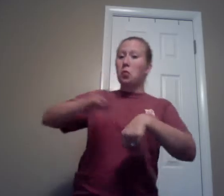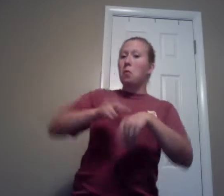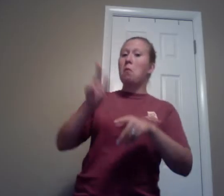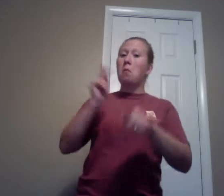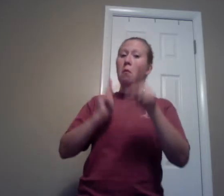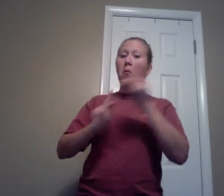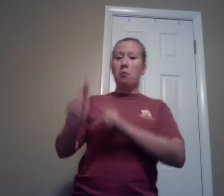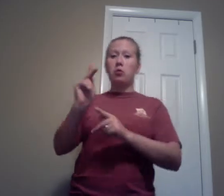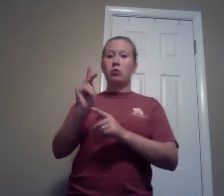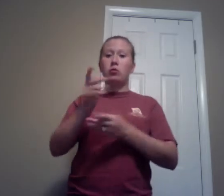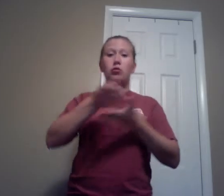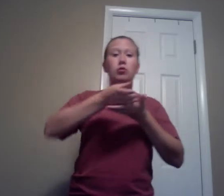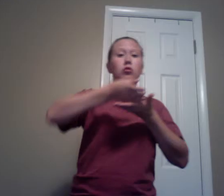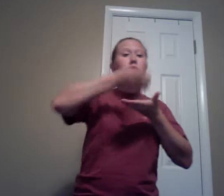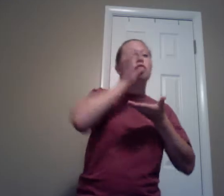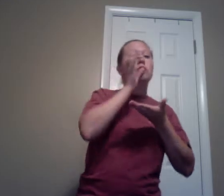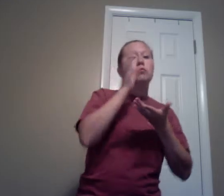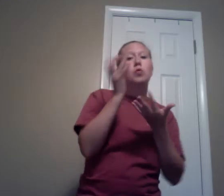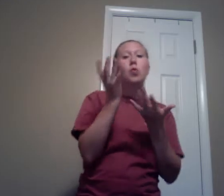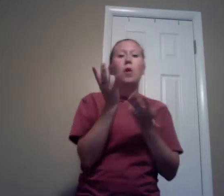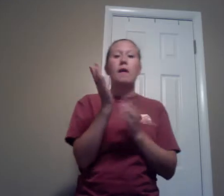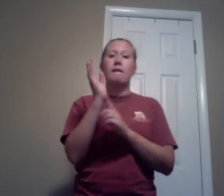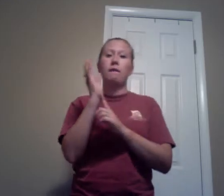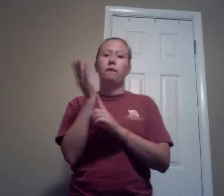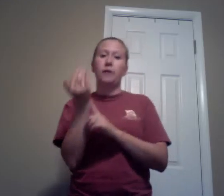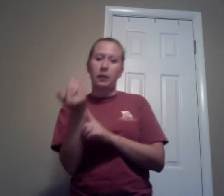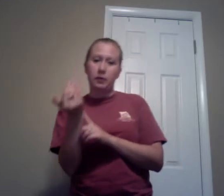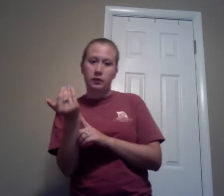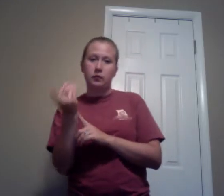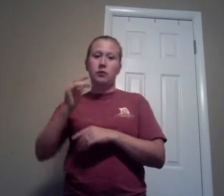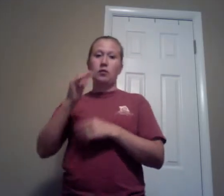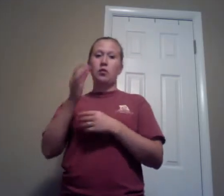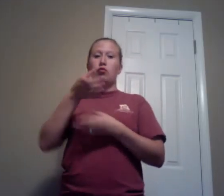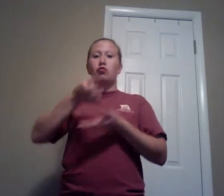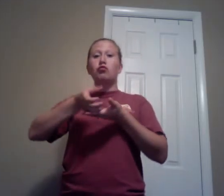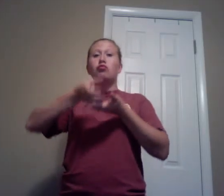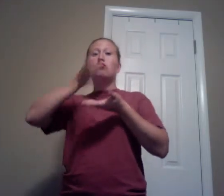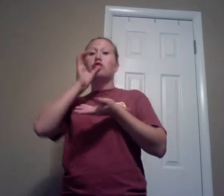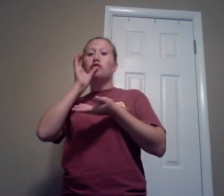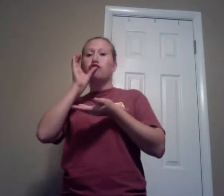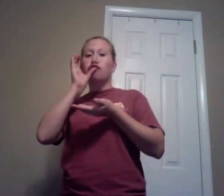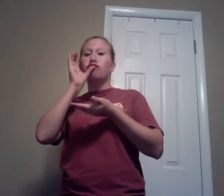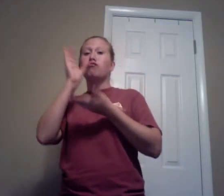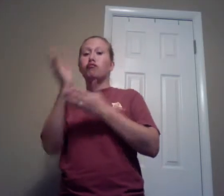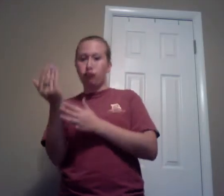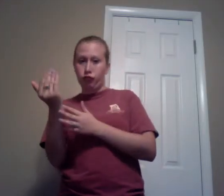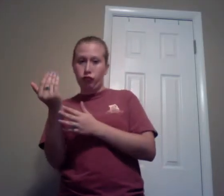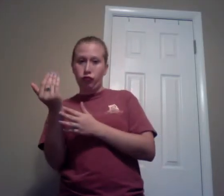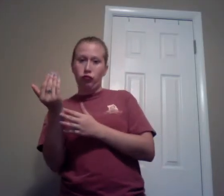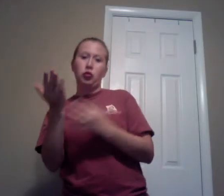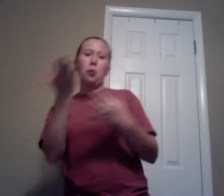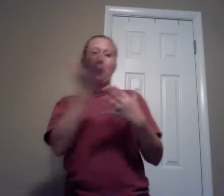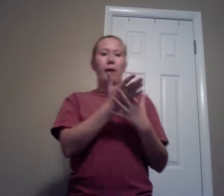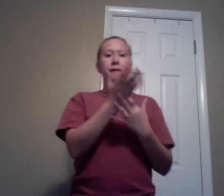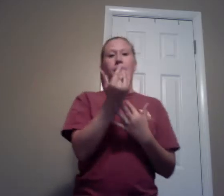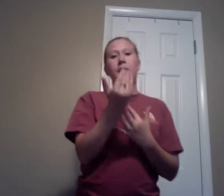so until they begin to feel full. Most people do begin to feel full after a number of glasses,